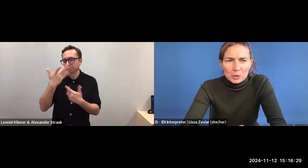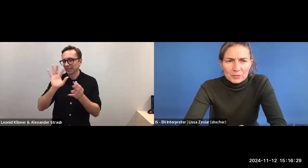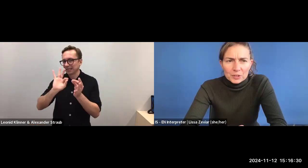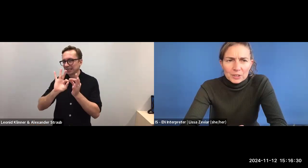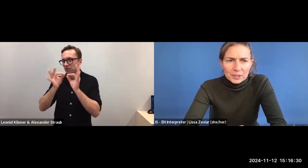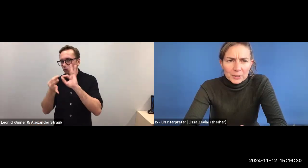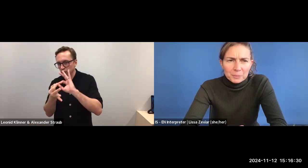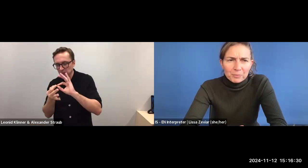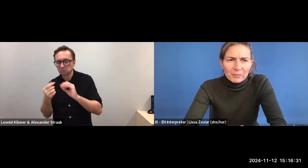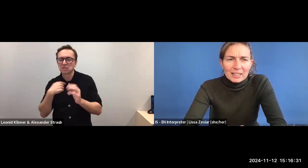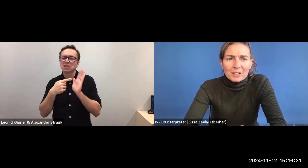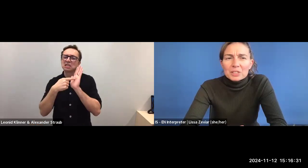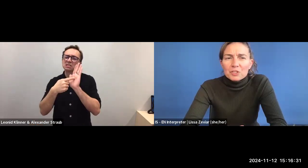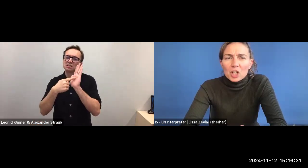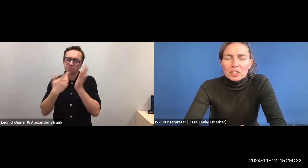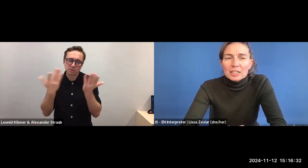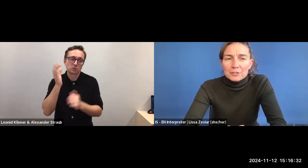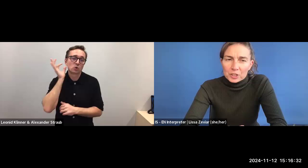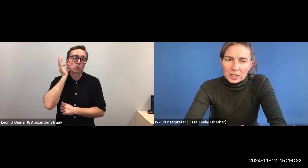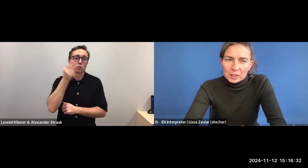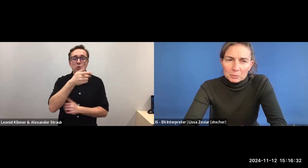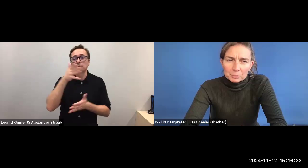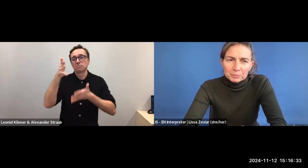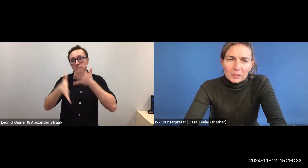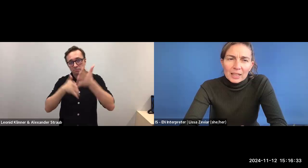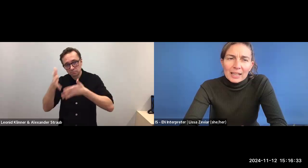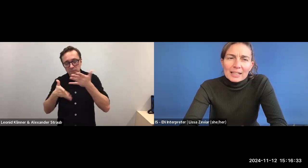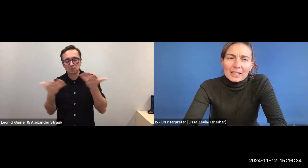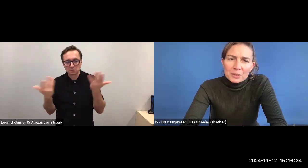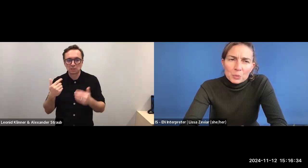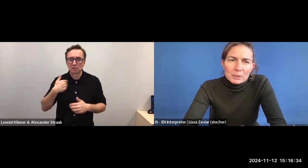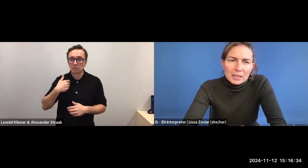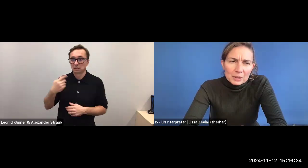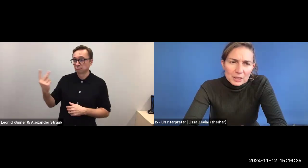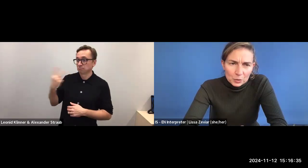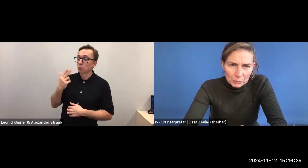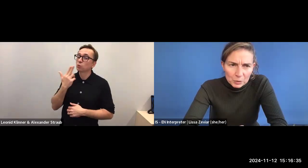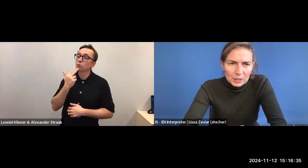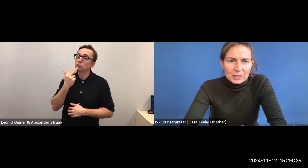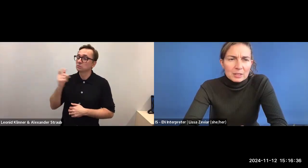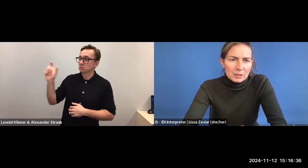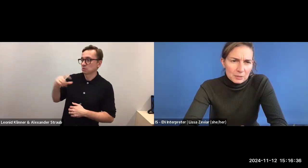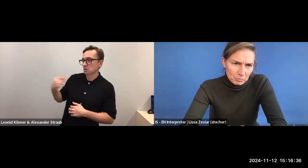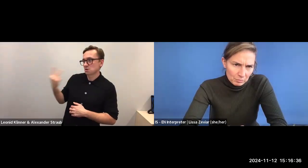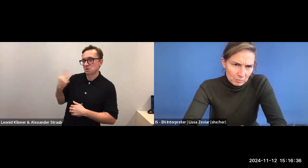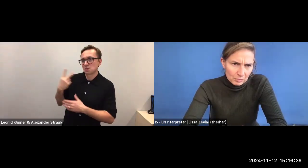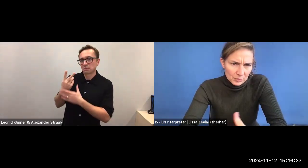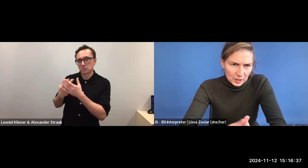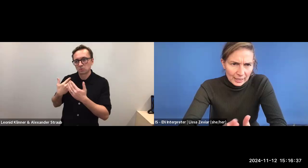task that was more difficult. That was in regards to inferencing. There was a woman the woman